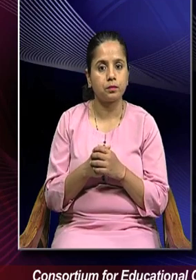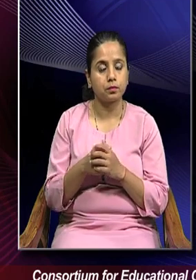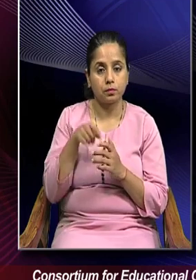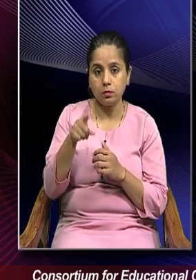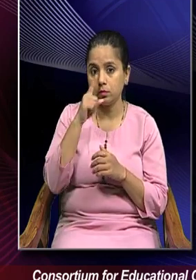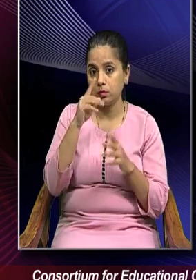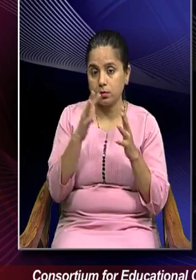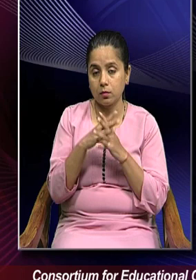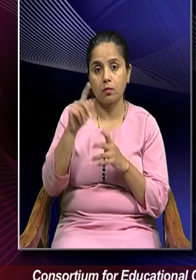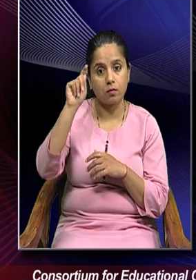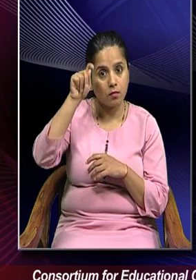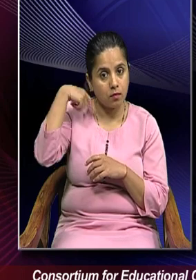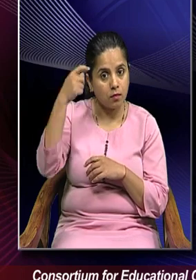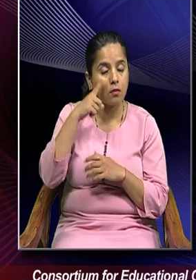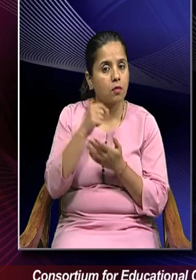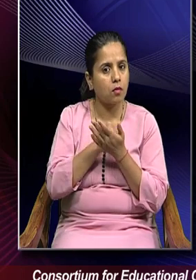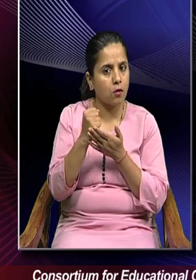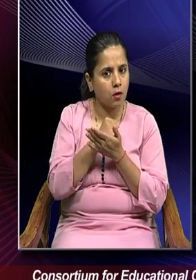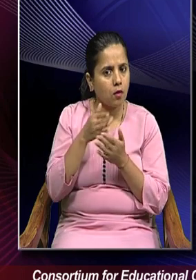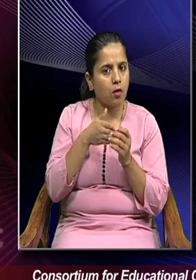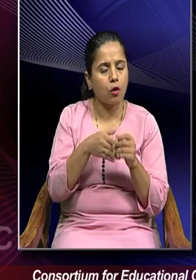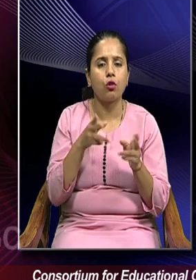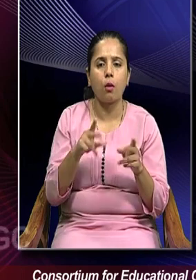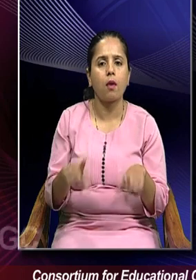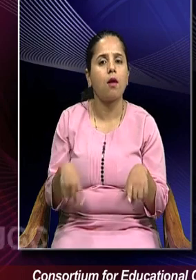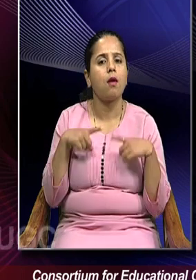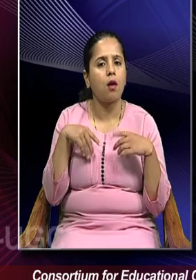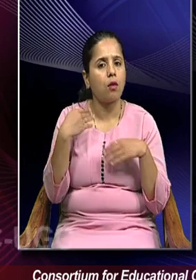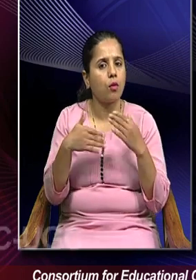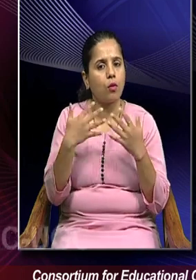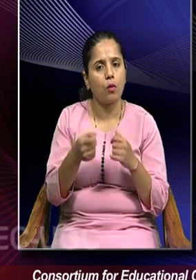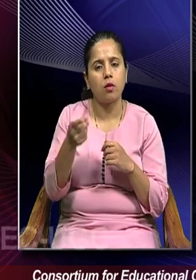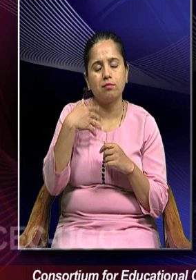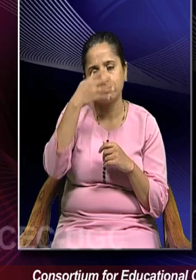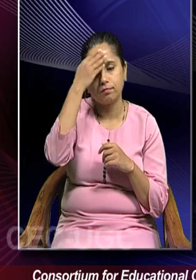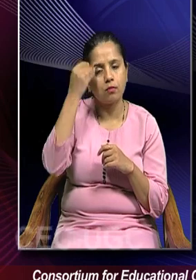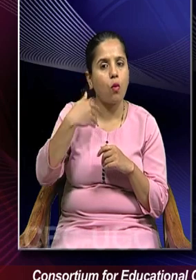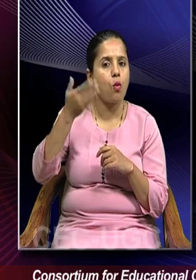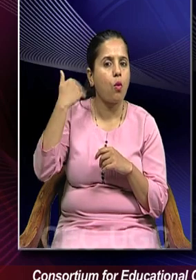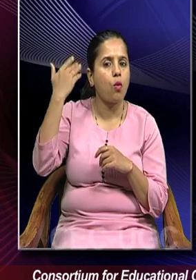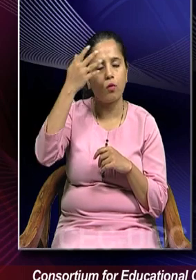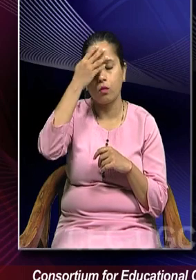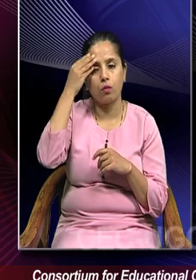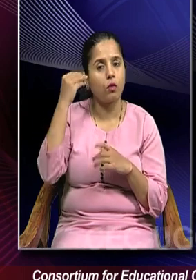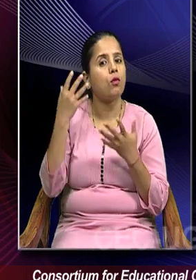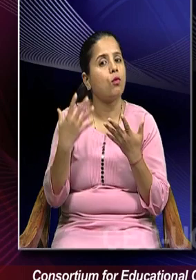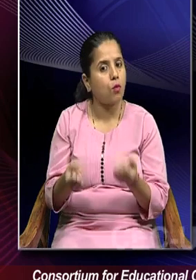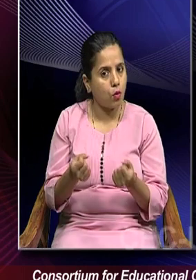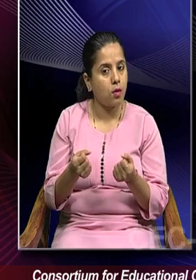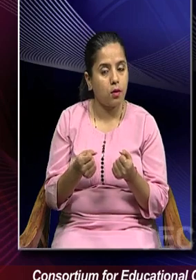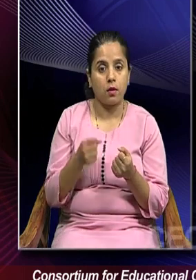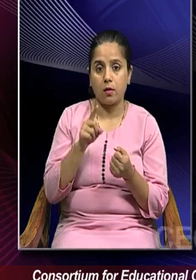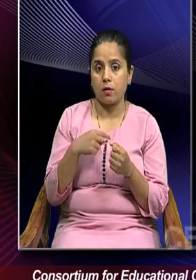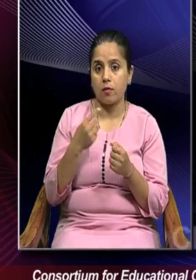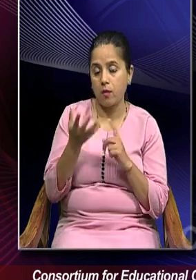the woman in the film, she tries to lead a normal life and longs to forget her past as well. And we